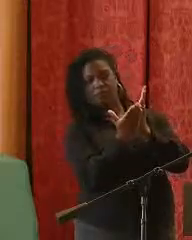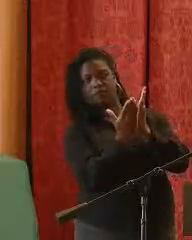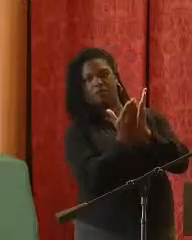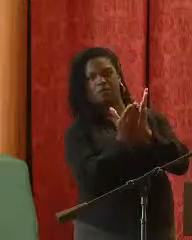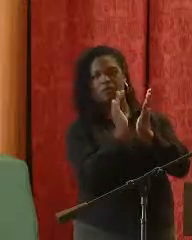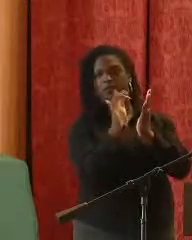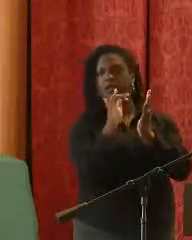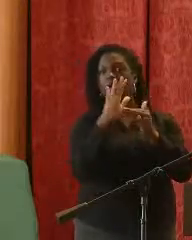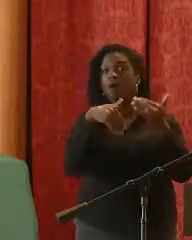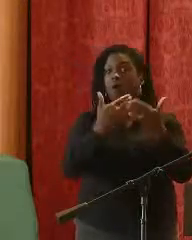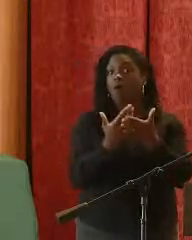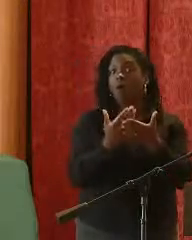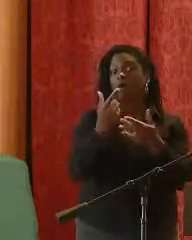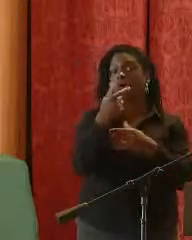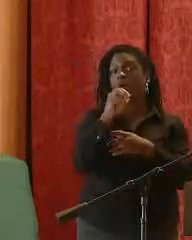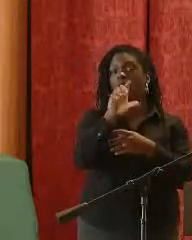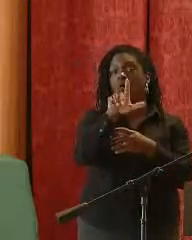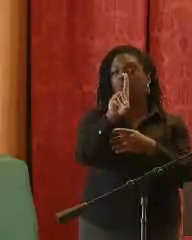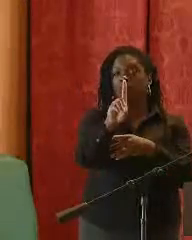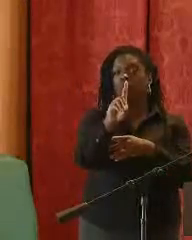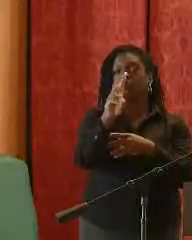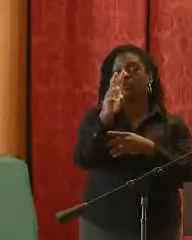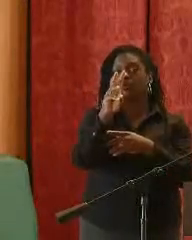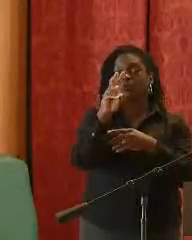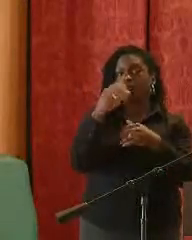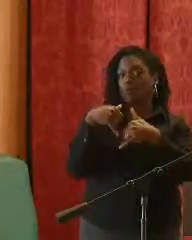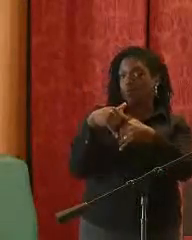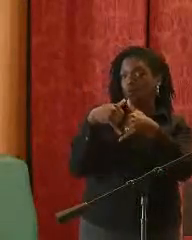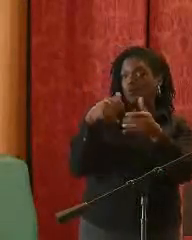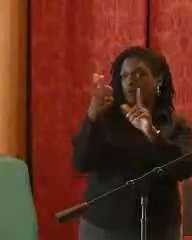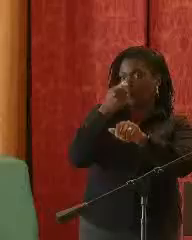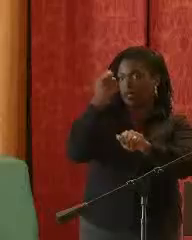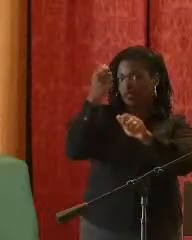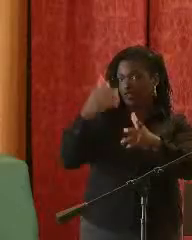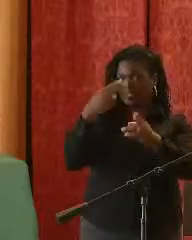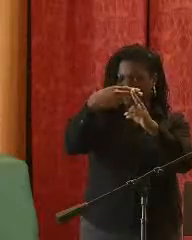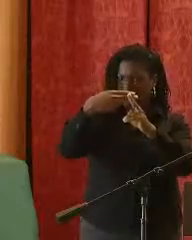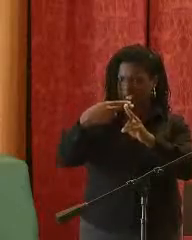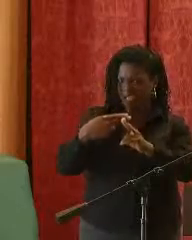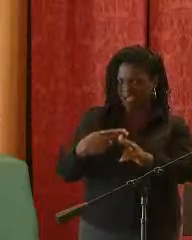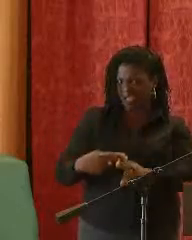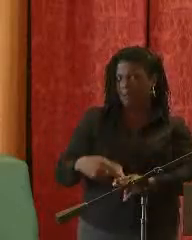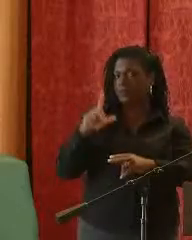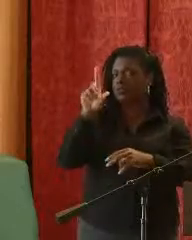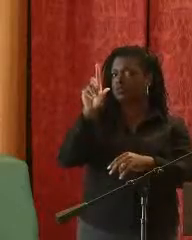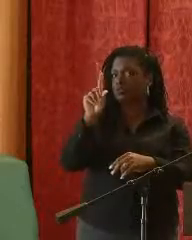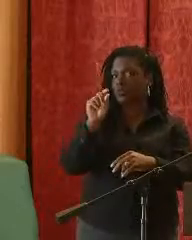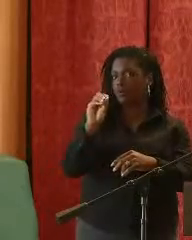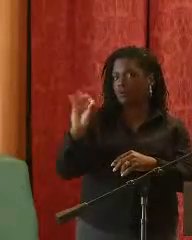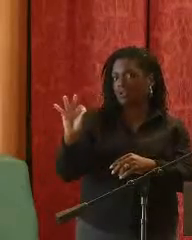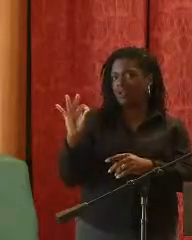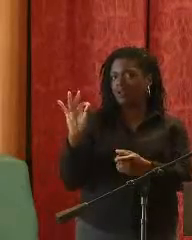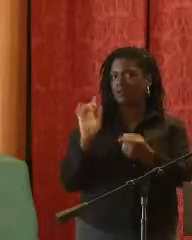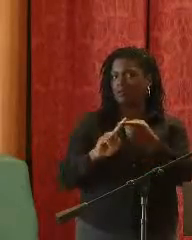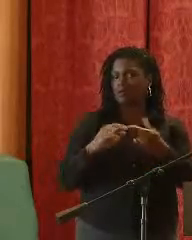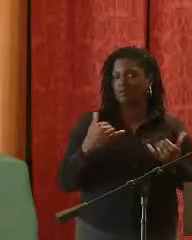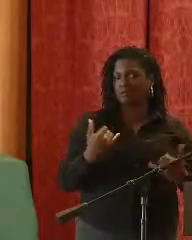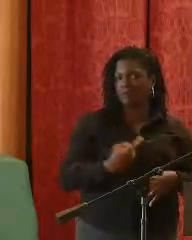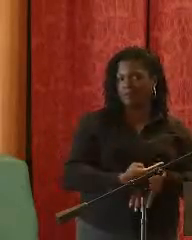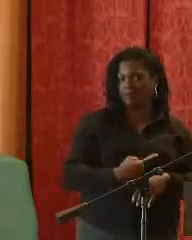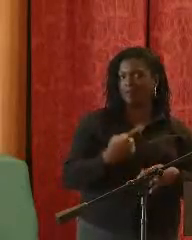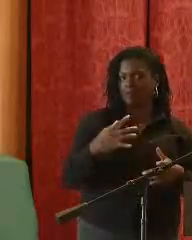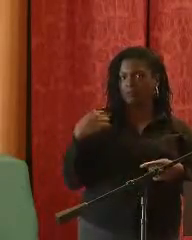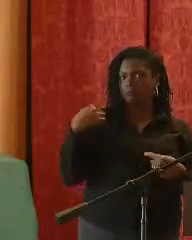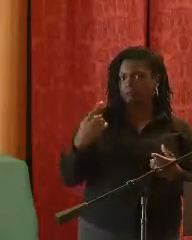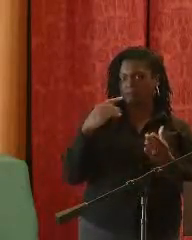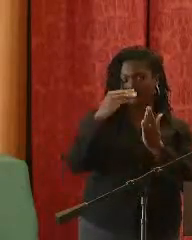from 2009 through today. And as you can see, these are giants in the disability